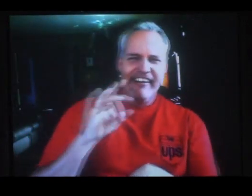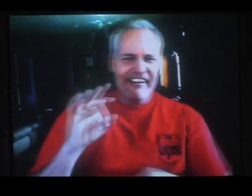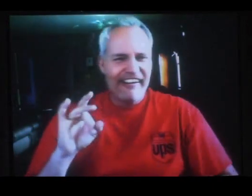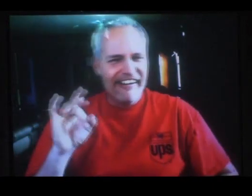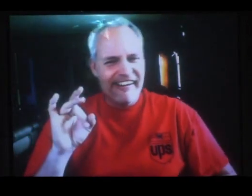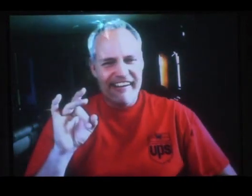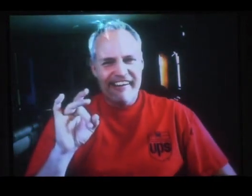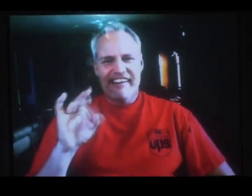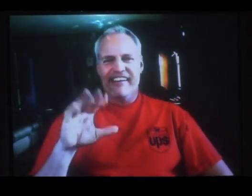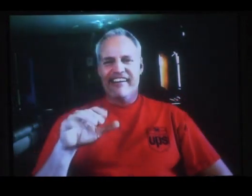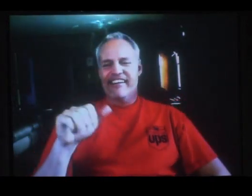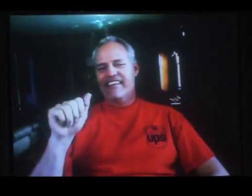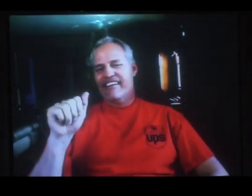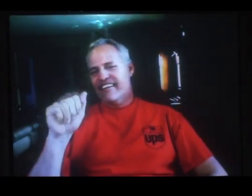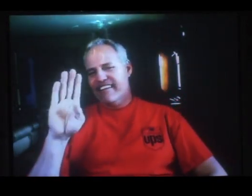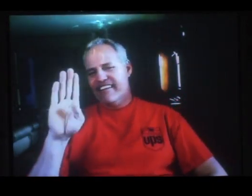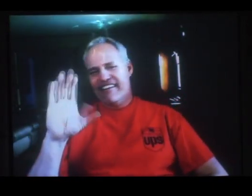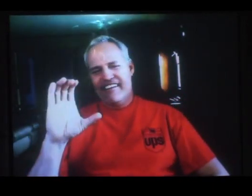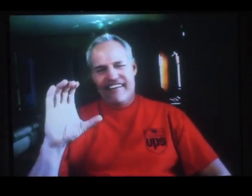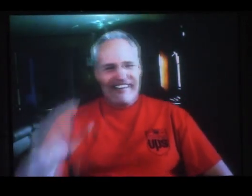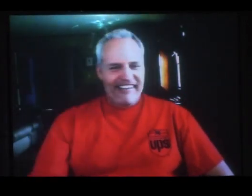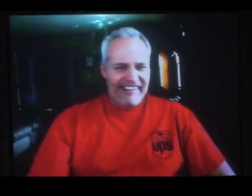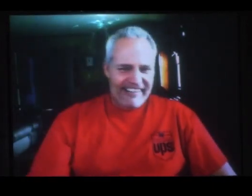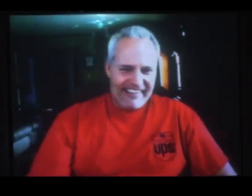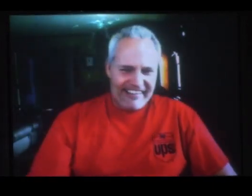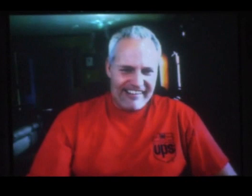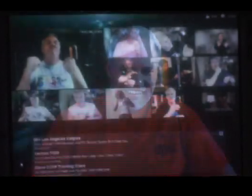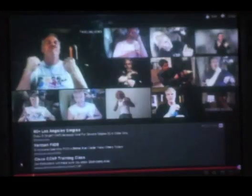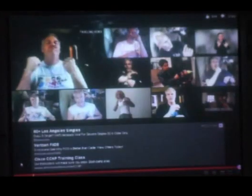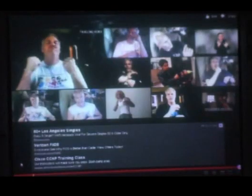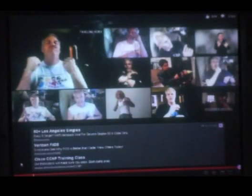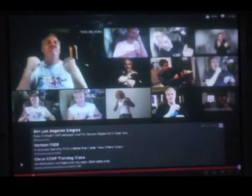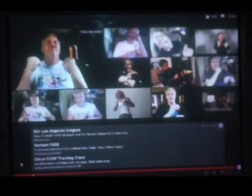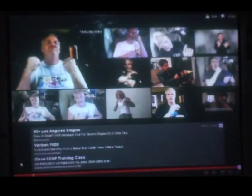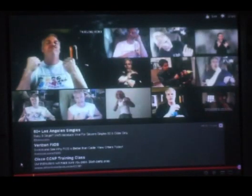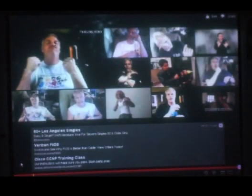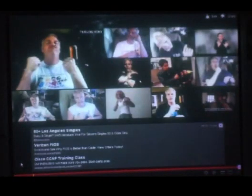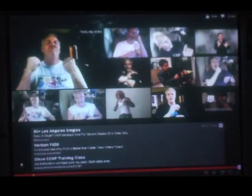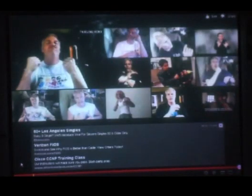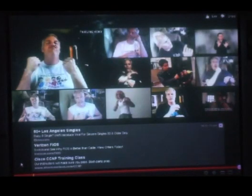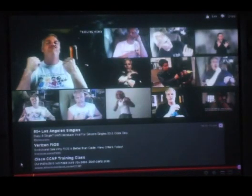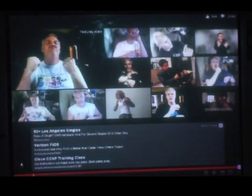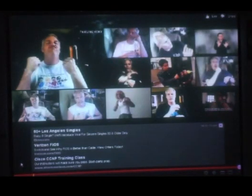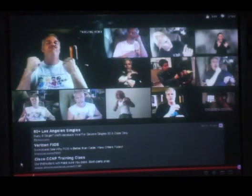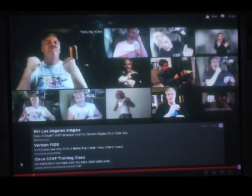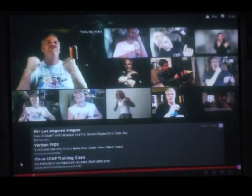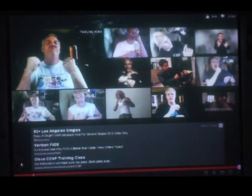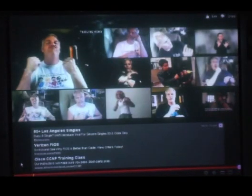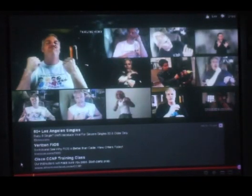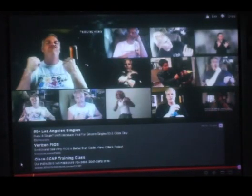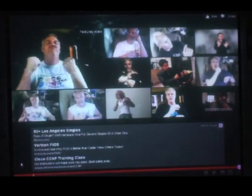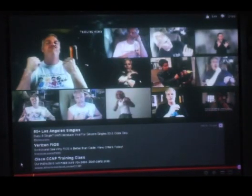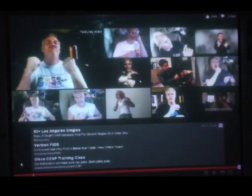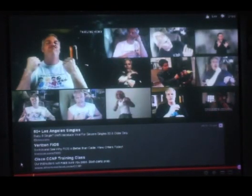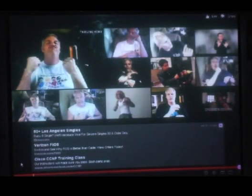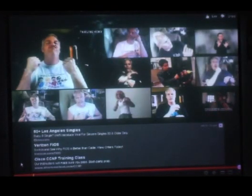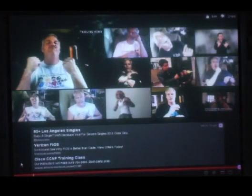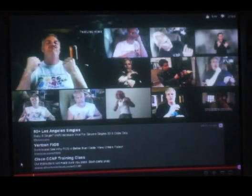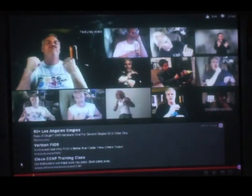weird. That's horrible. And he always signs that at the very end. So. He signs what at the end? Like, it's his,